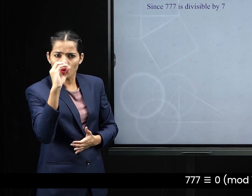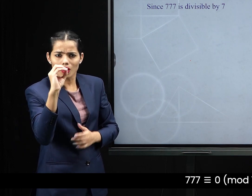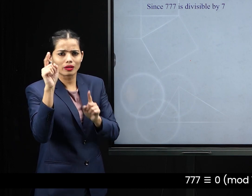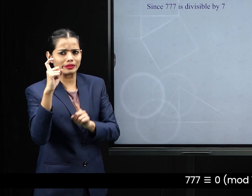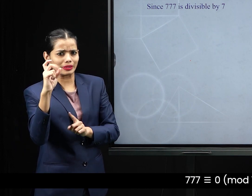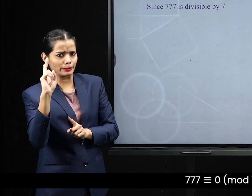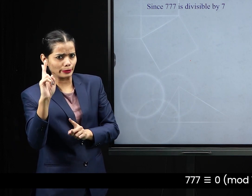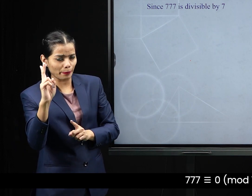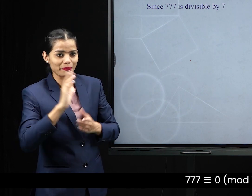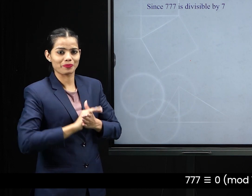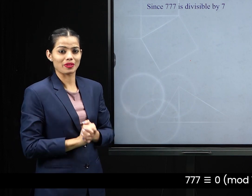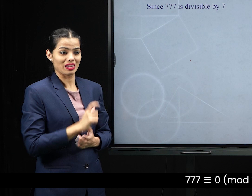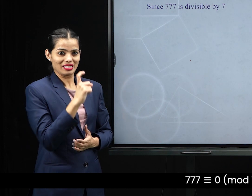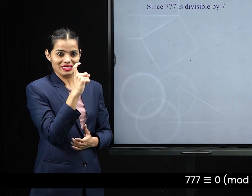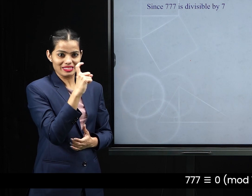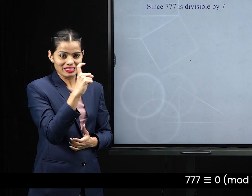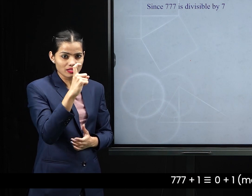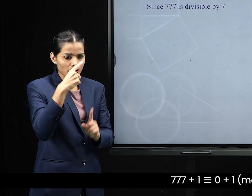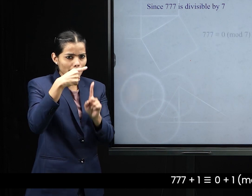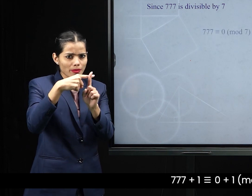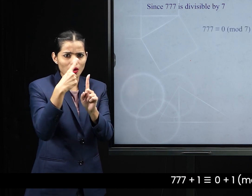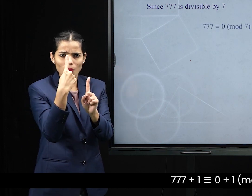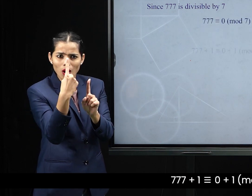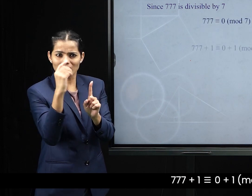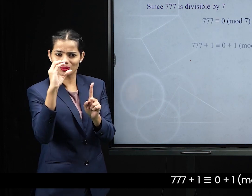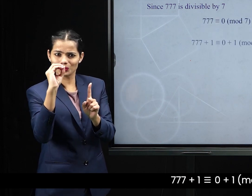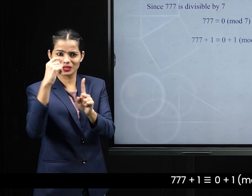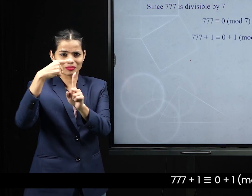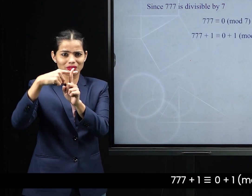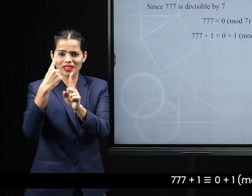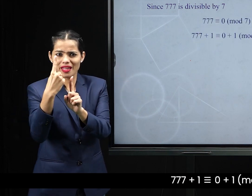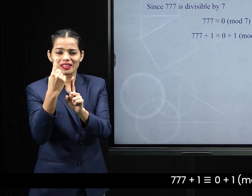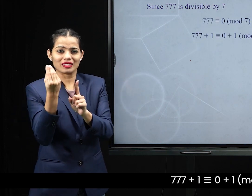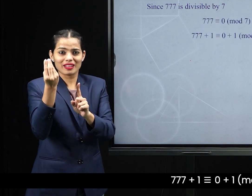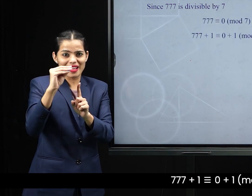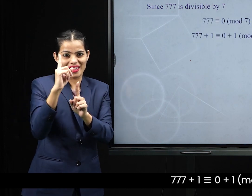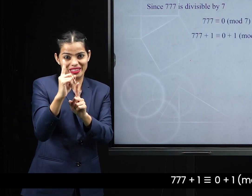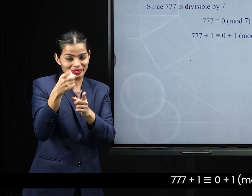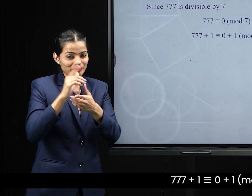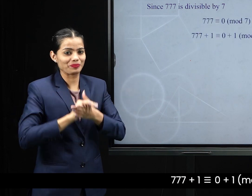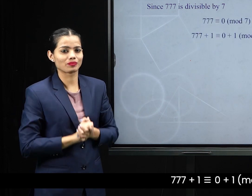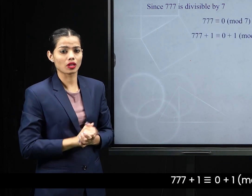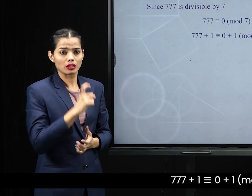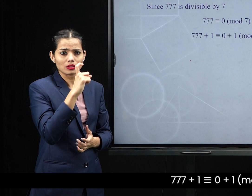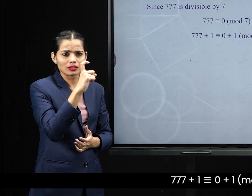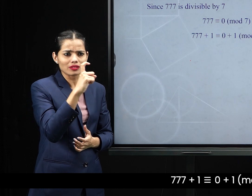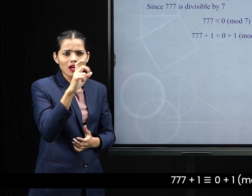777 is equal to 0 mod 7. 777 plus 1 is equal to 0 plus 1 mod 7.